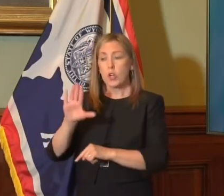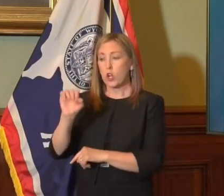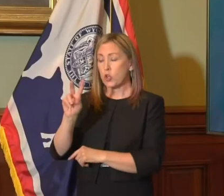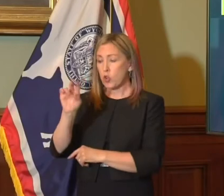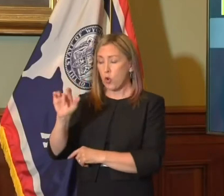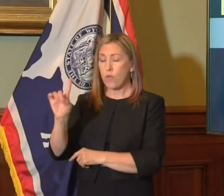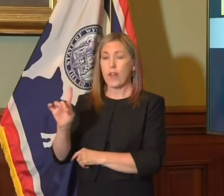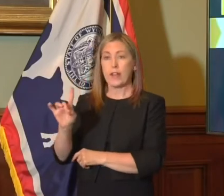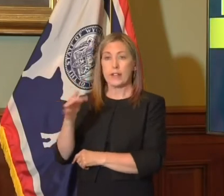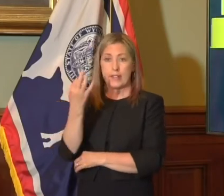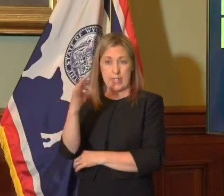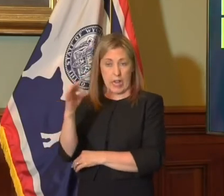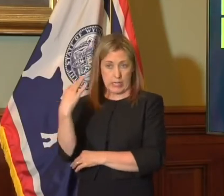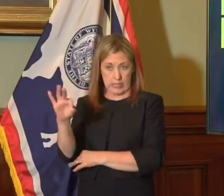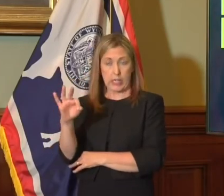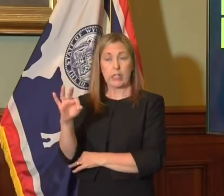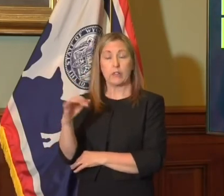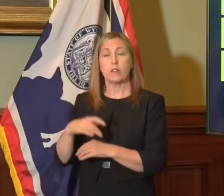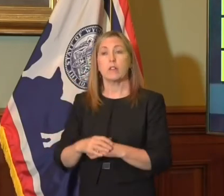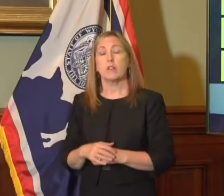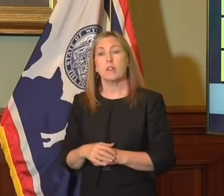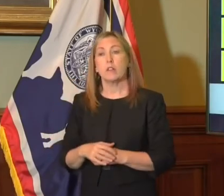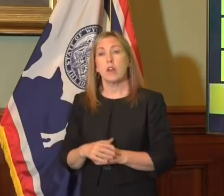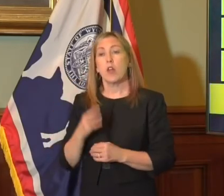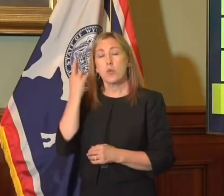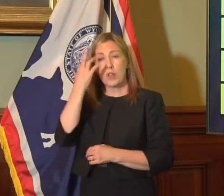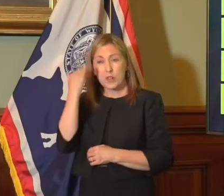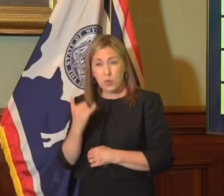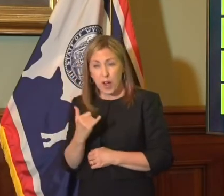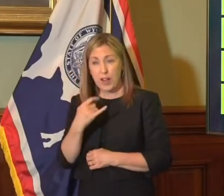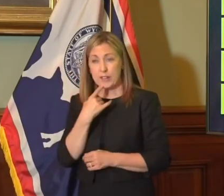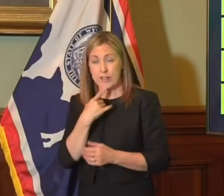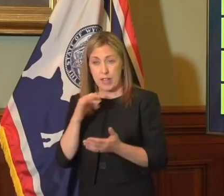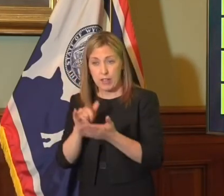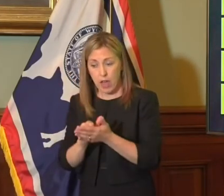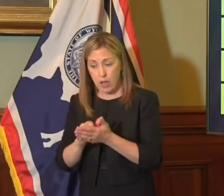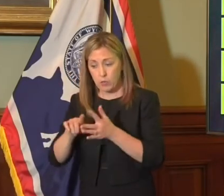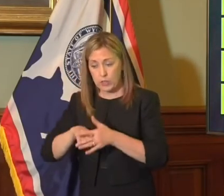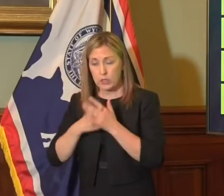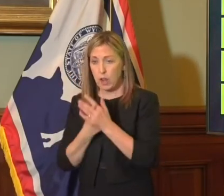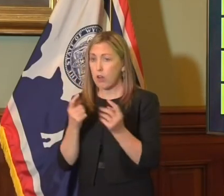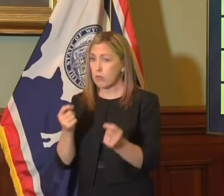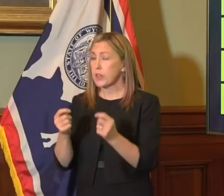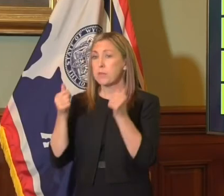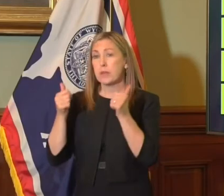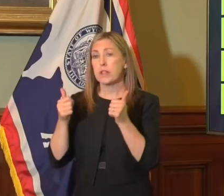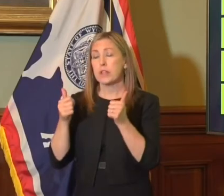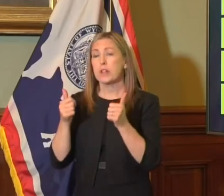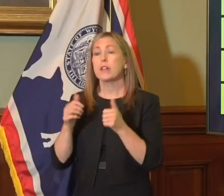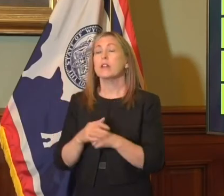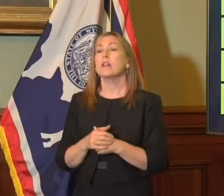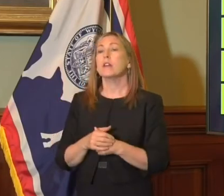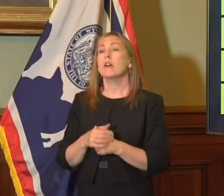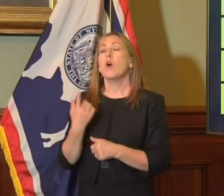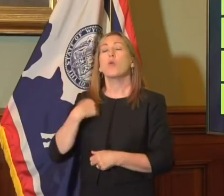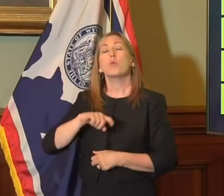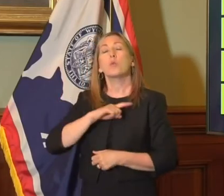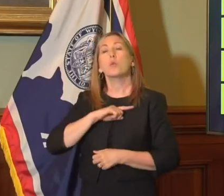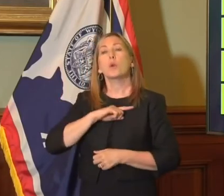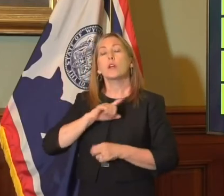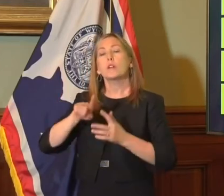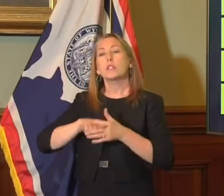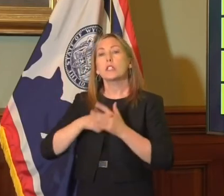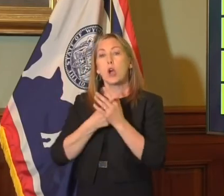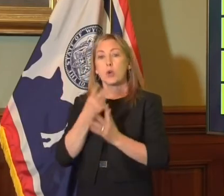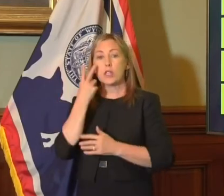And why I say it's so important that we put these funds to work immediately is because we are starting to see